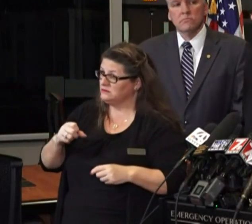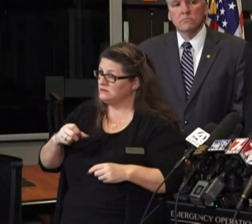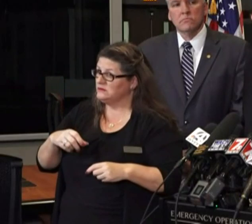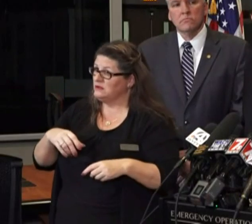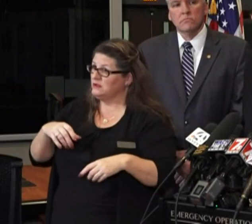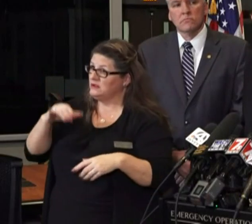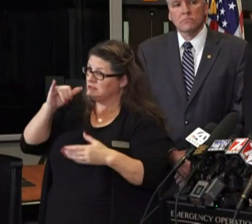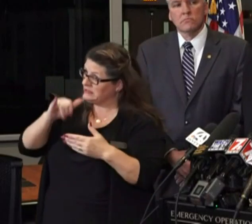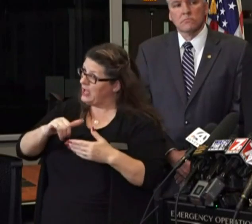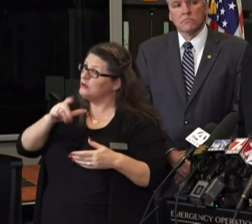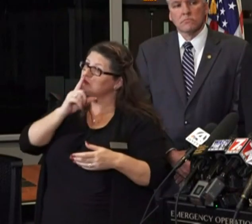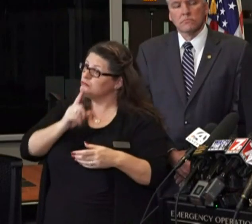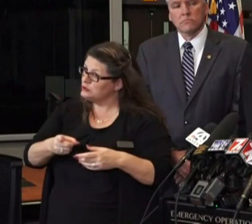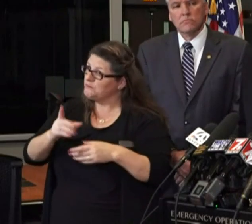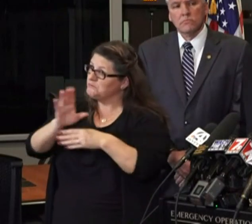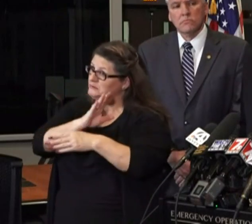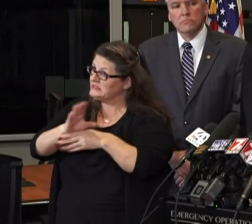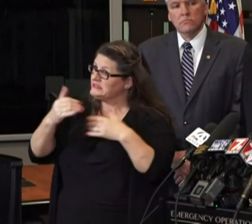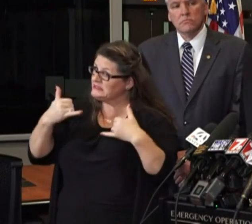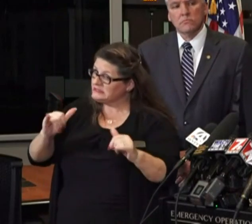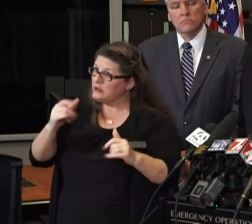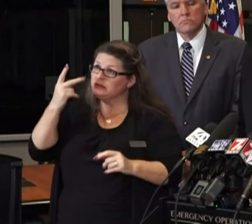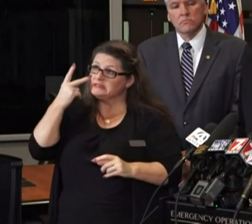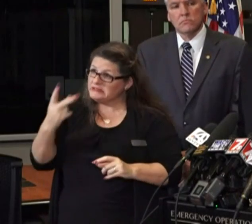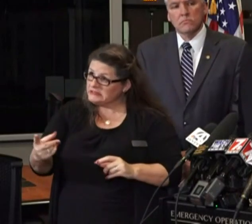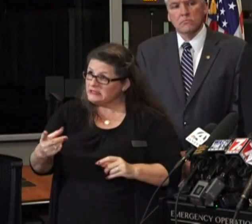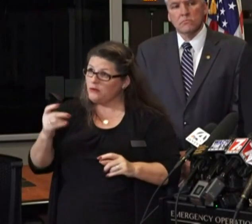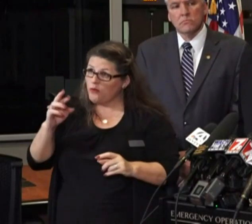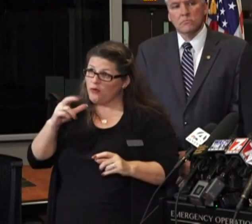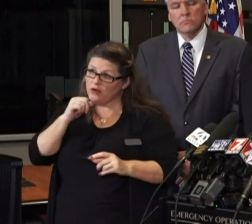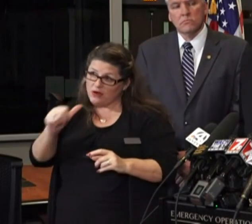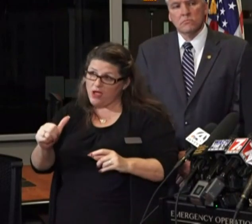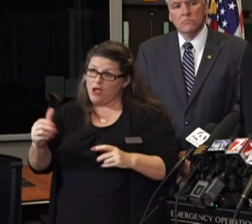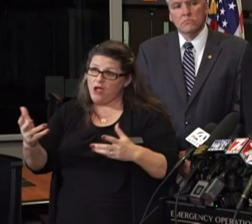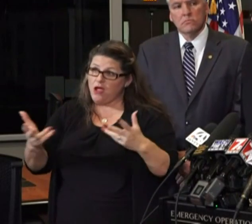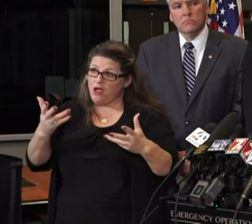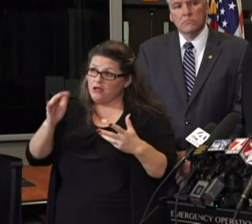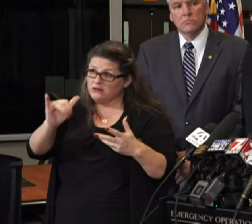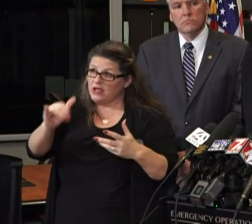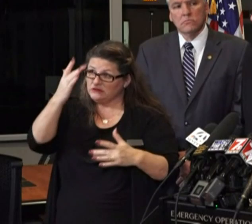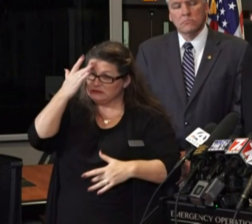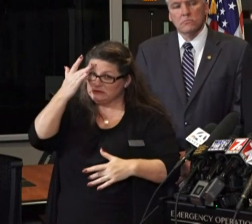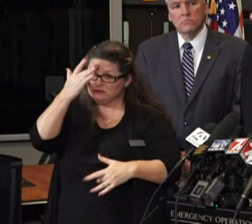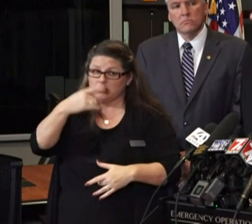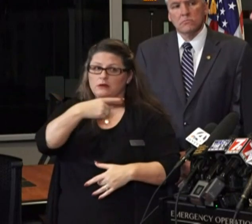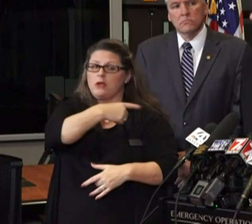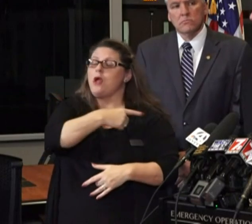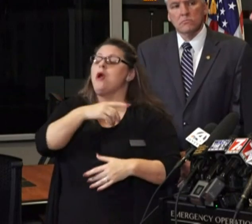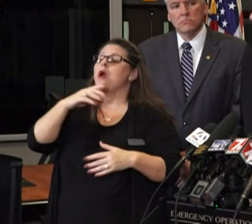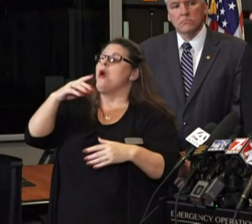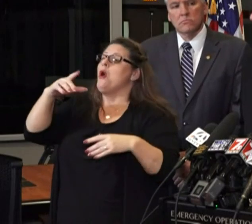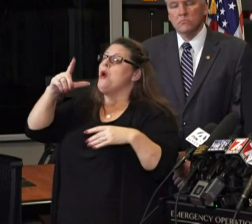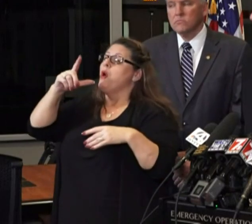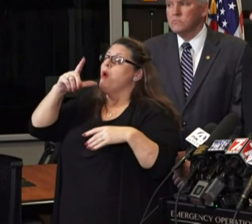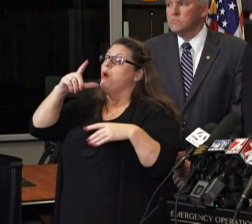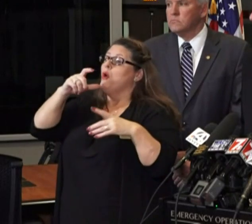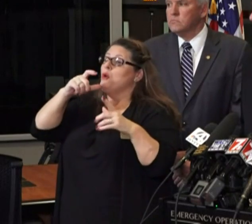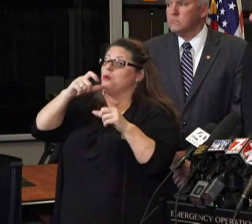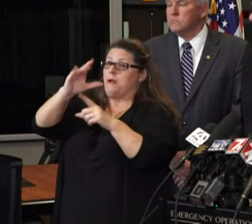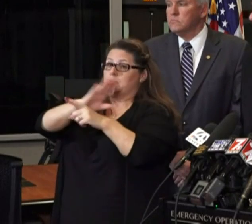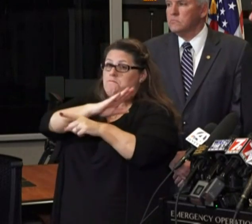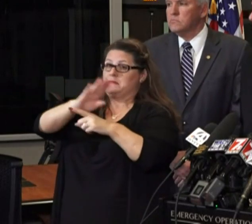still seeing the effects of coronavirus? Well, those that deal with parts that come from China, of course, a lot of